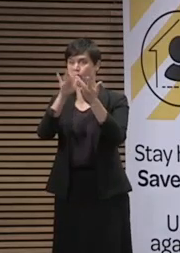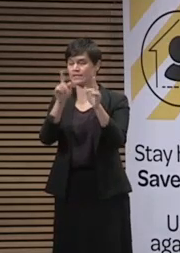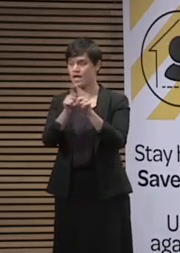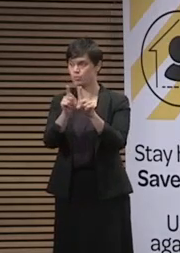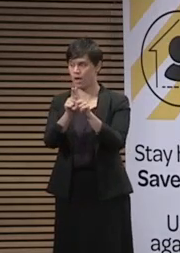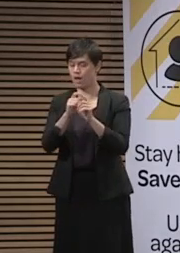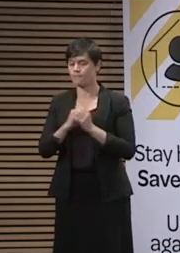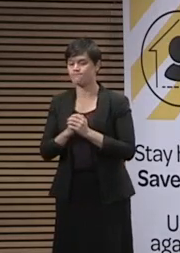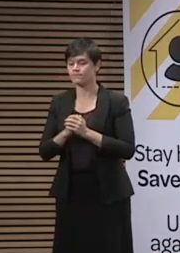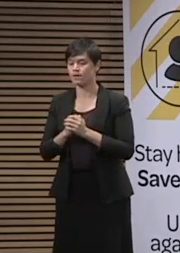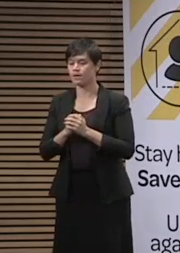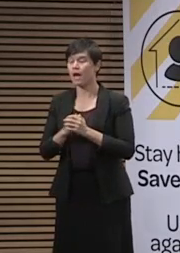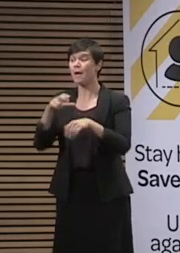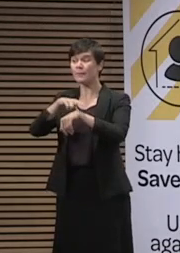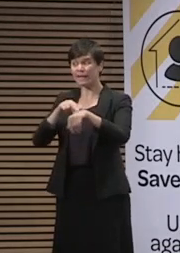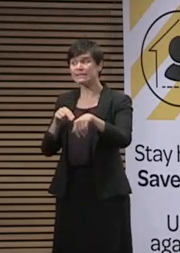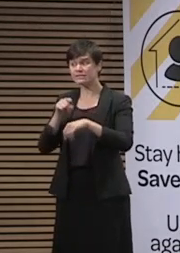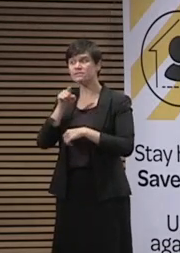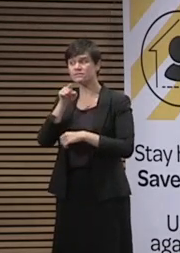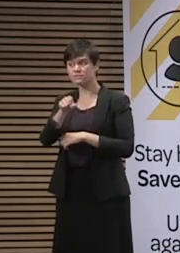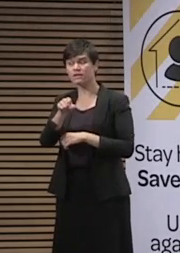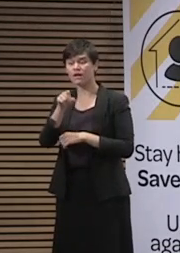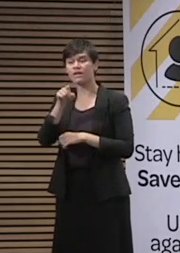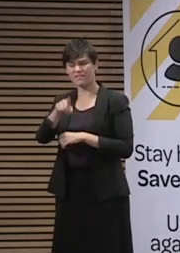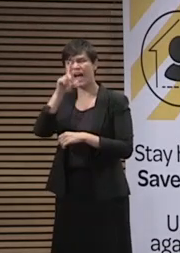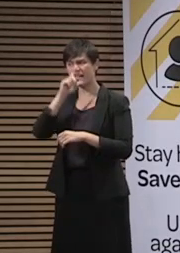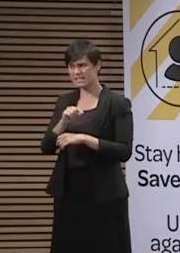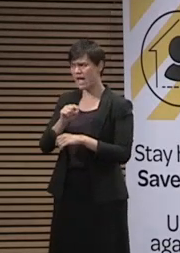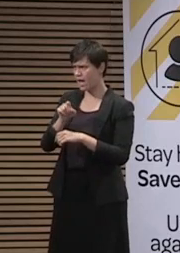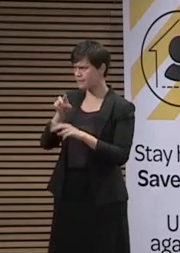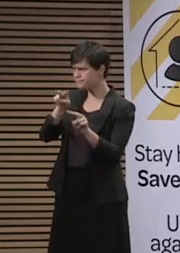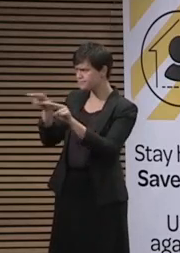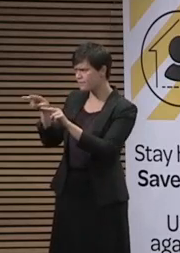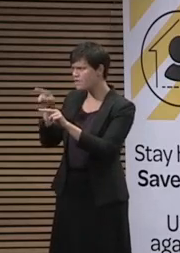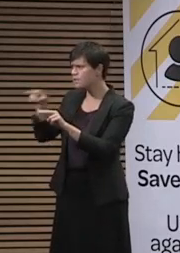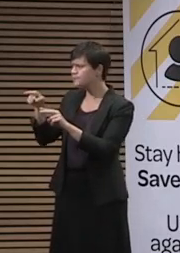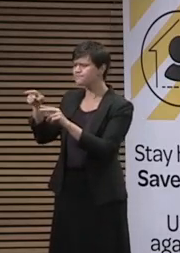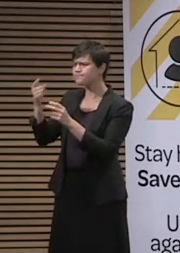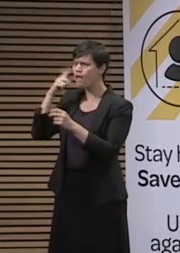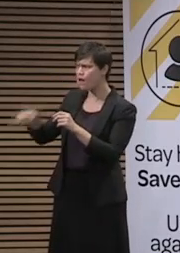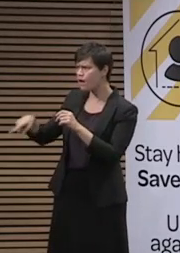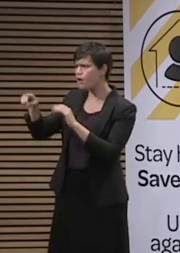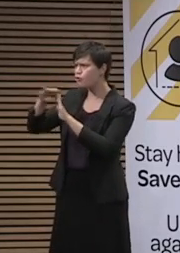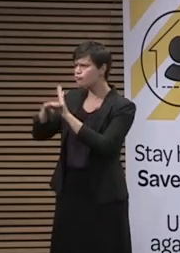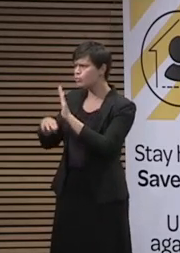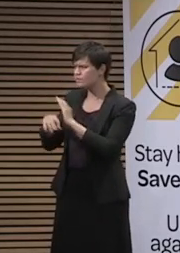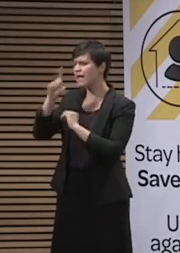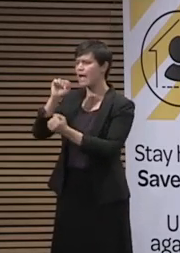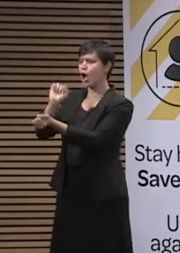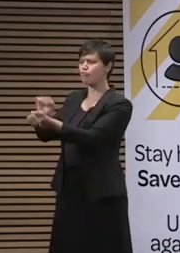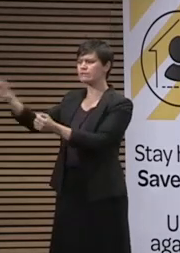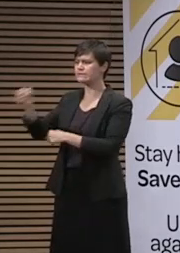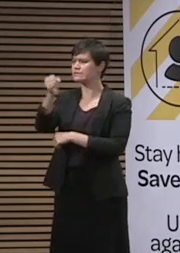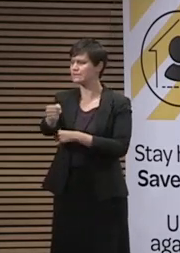have an enforcement issue. The police are able to arrest and detain, if they need to, anyone who is not following the